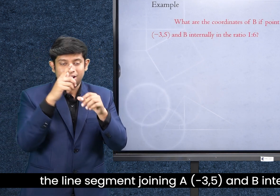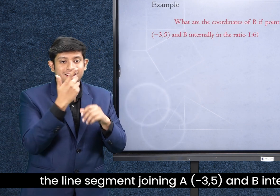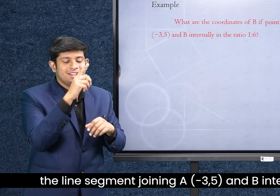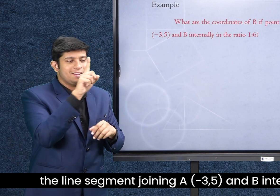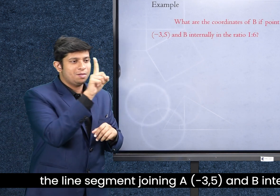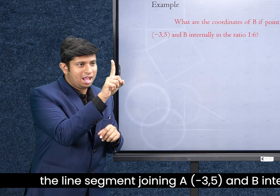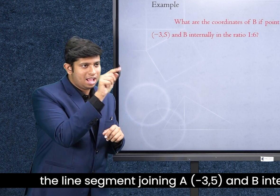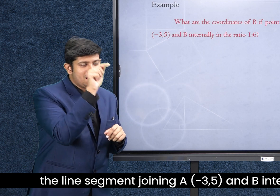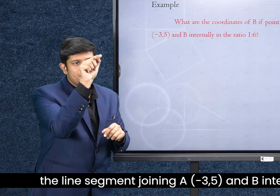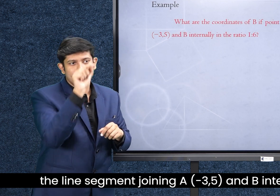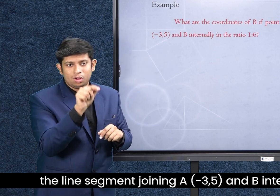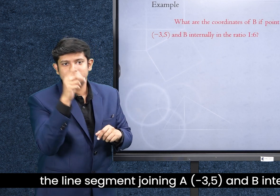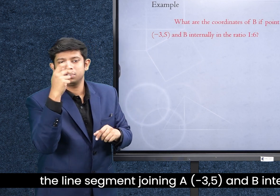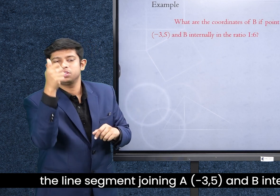1:6?